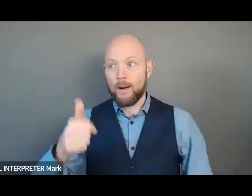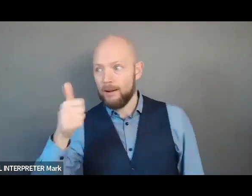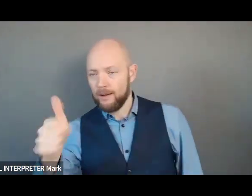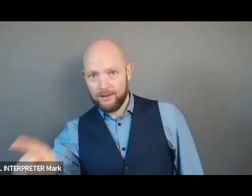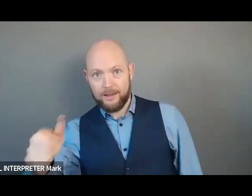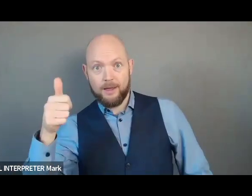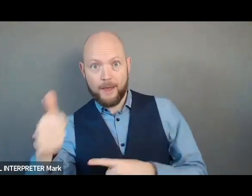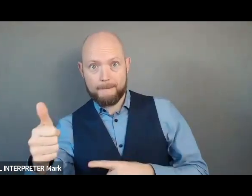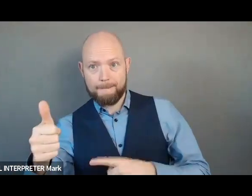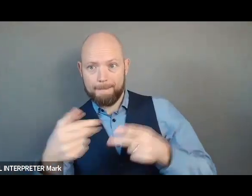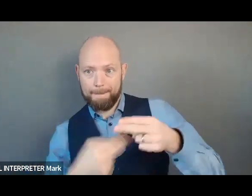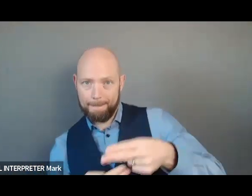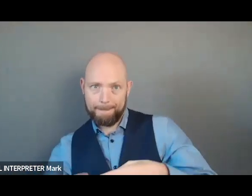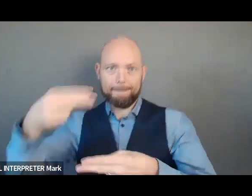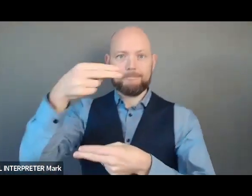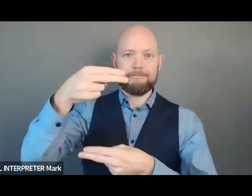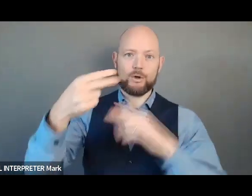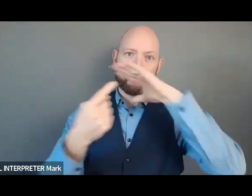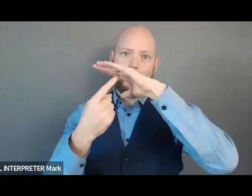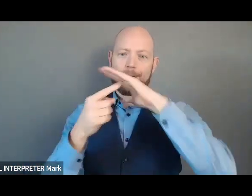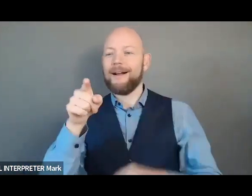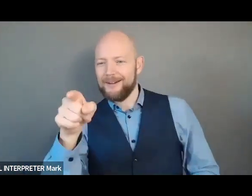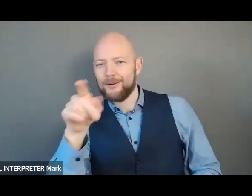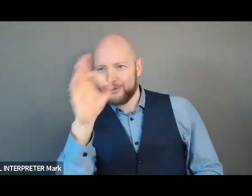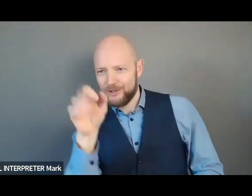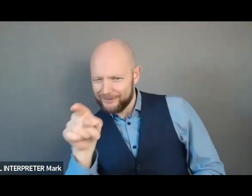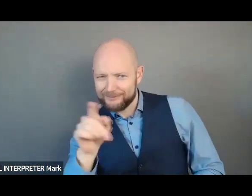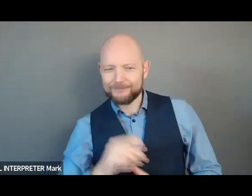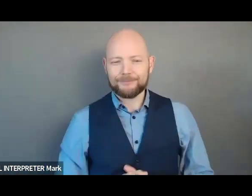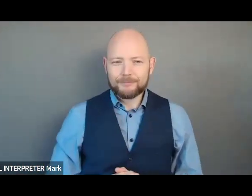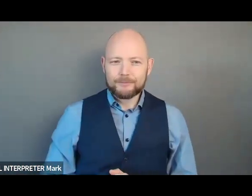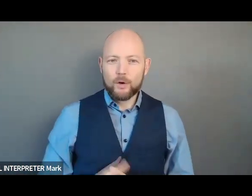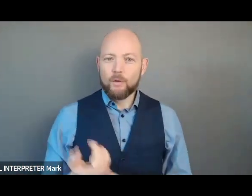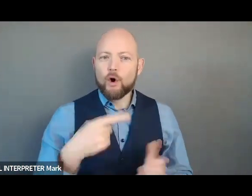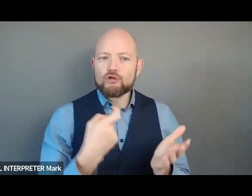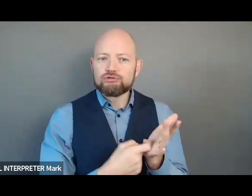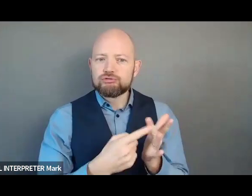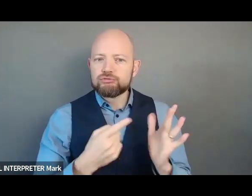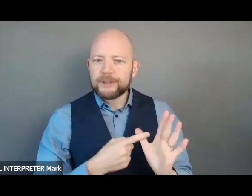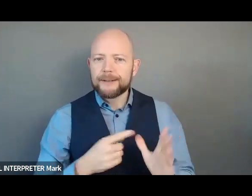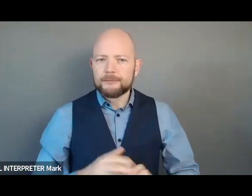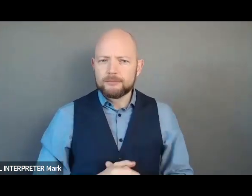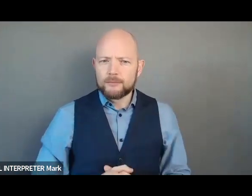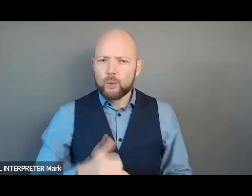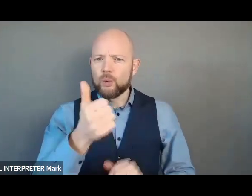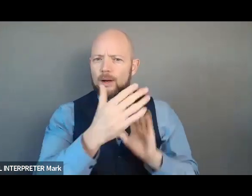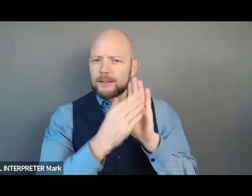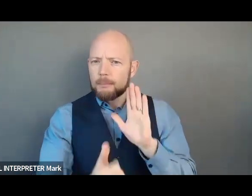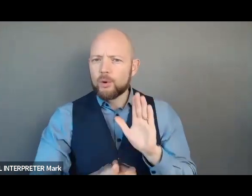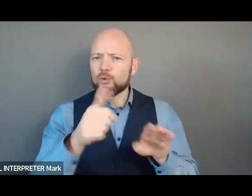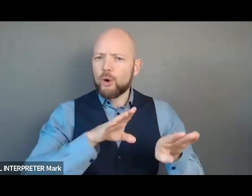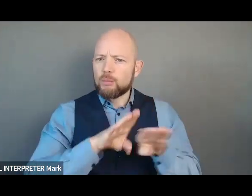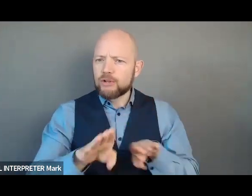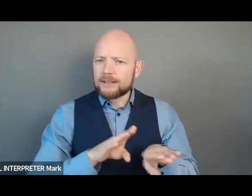Ria. Are there any great examples of good practices in any particular